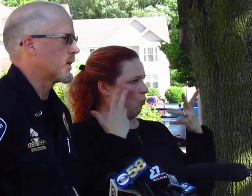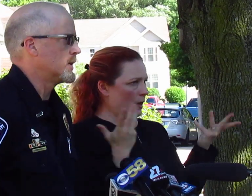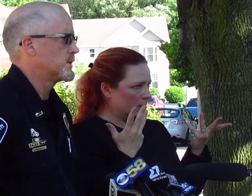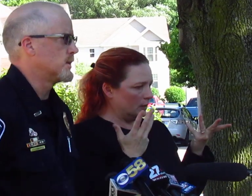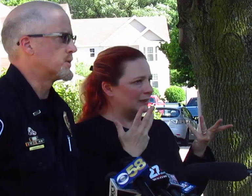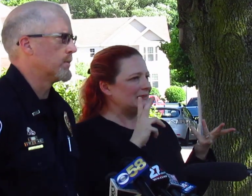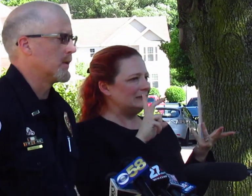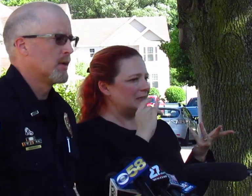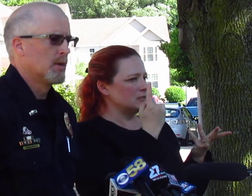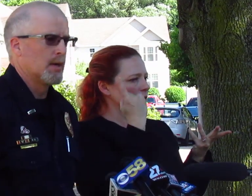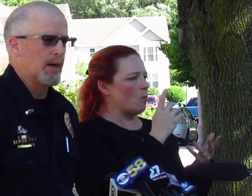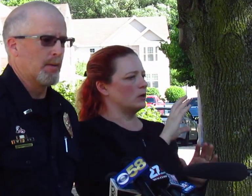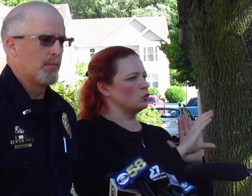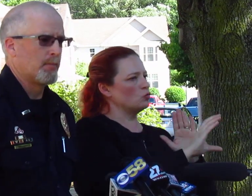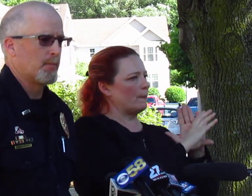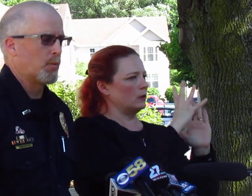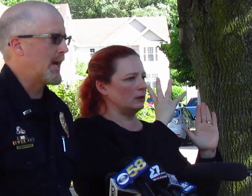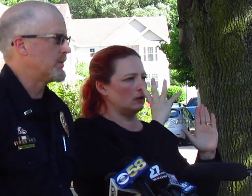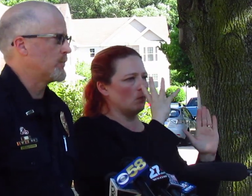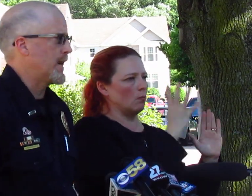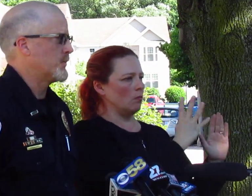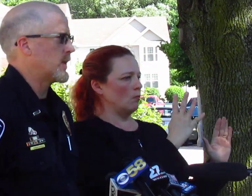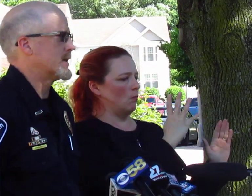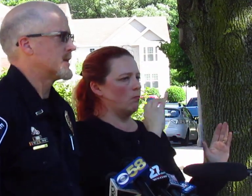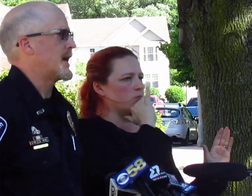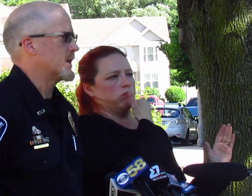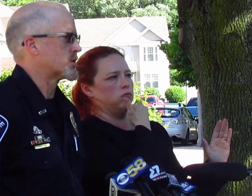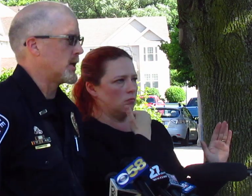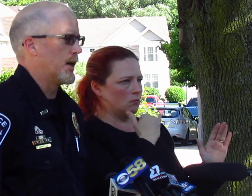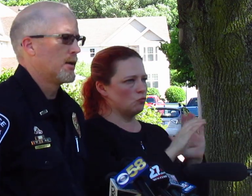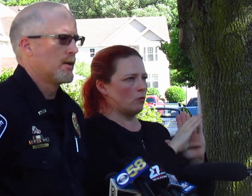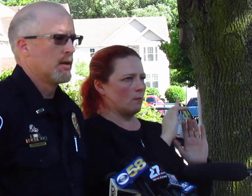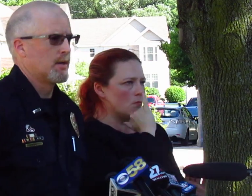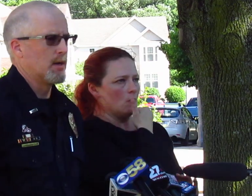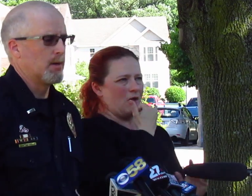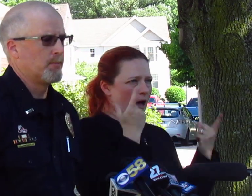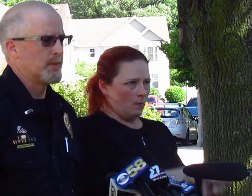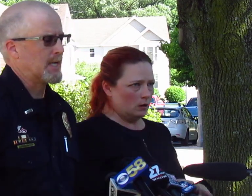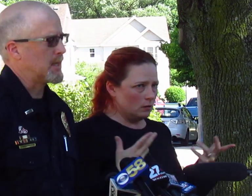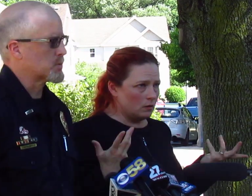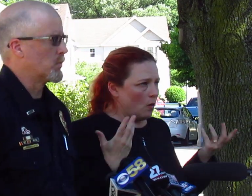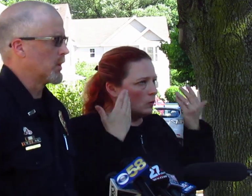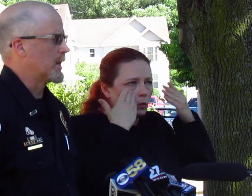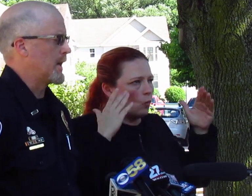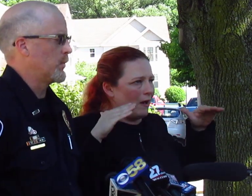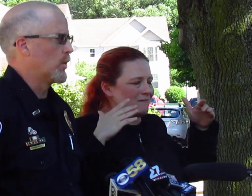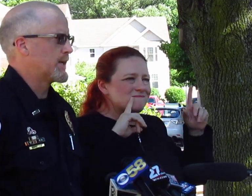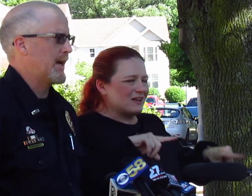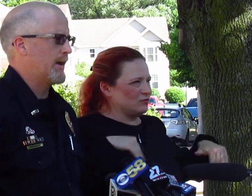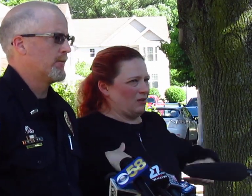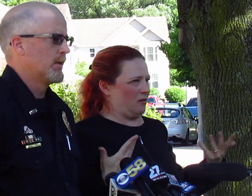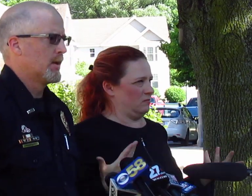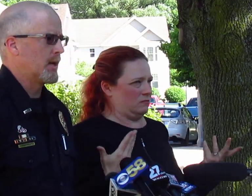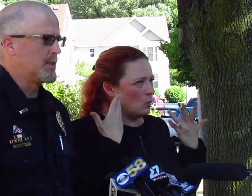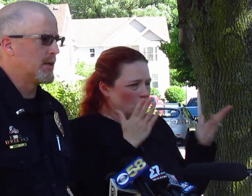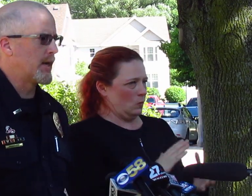what we're looking to determine. But we have not that answer yet. That's what we're looking at. And we hope to